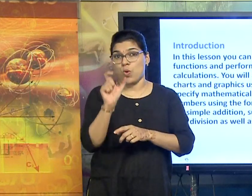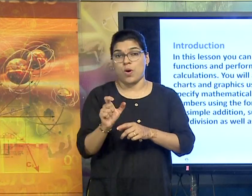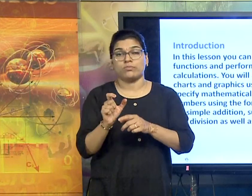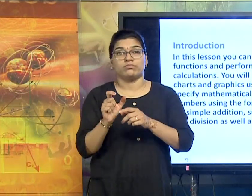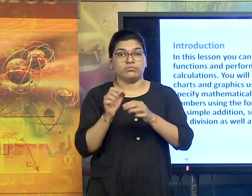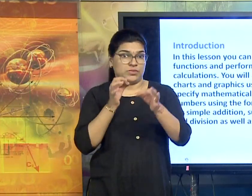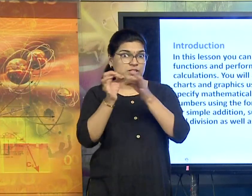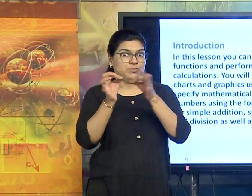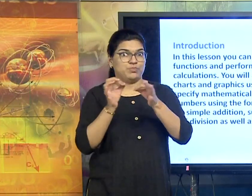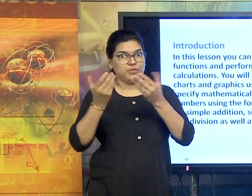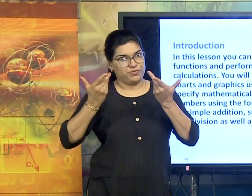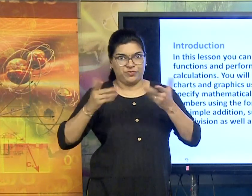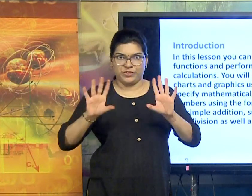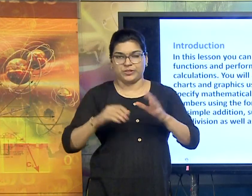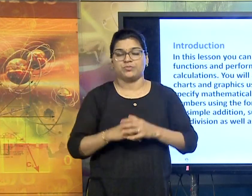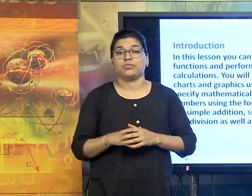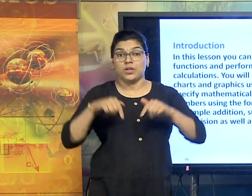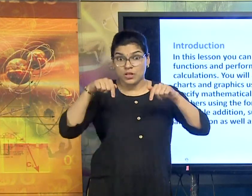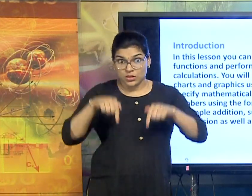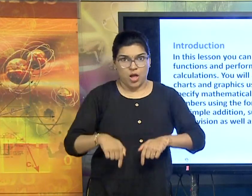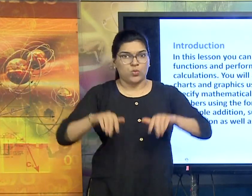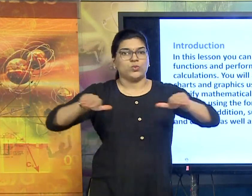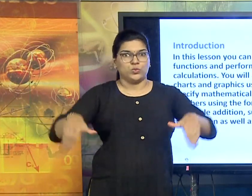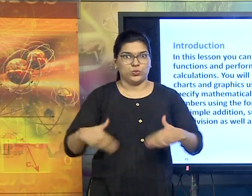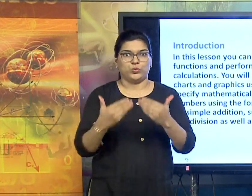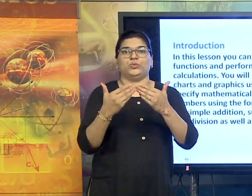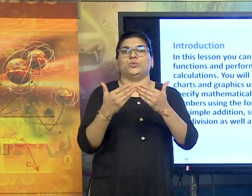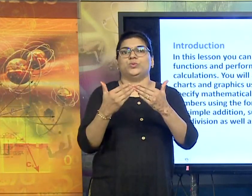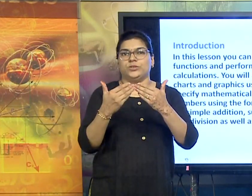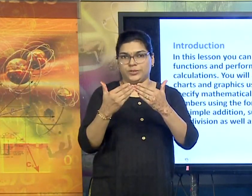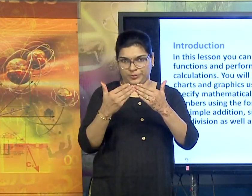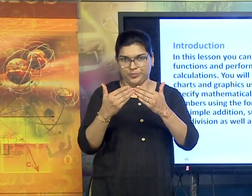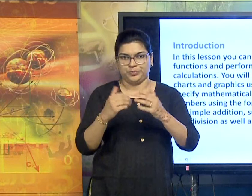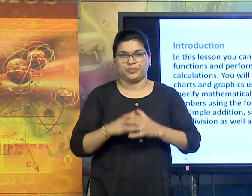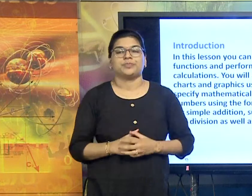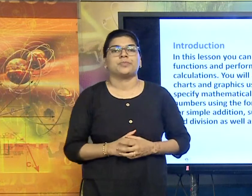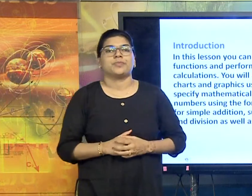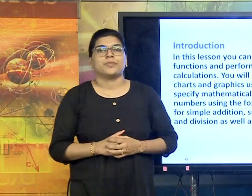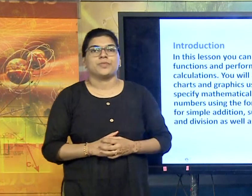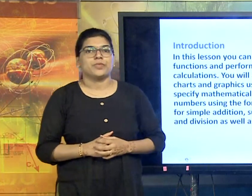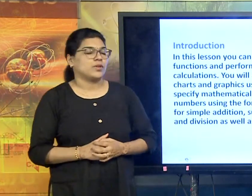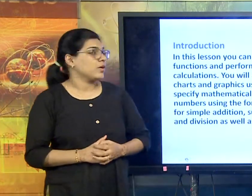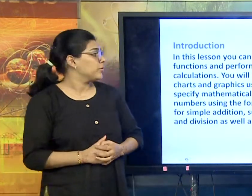So far we have understood new words from the lesson.